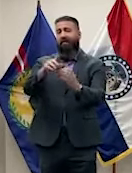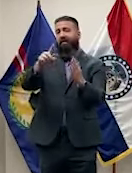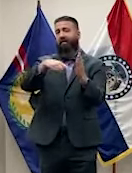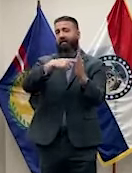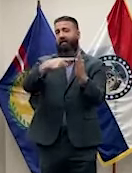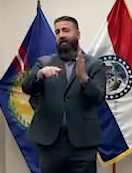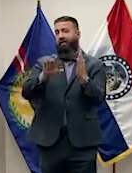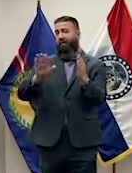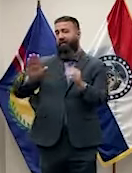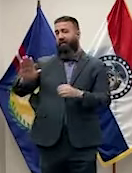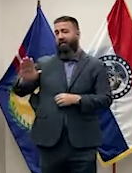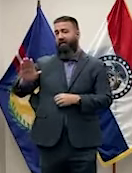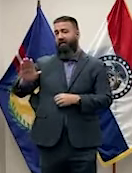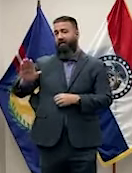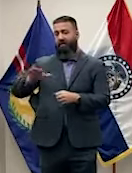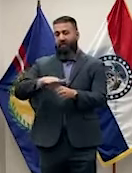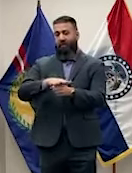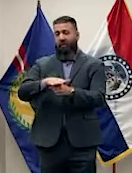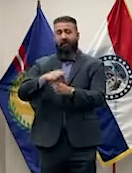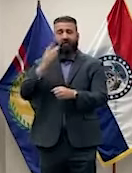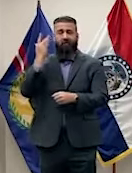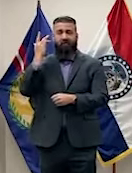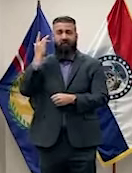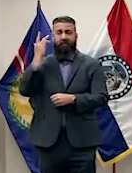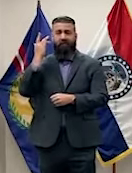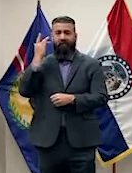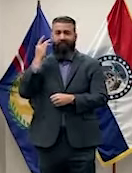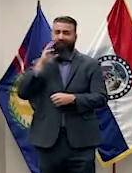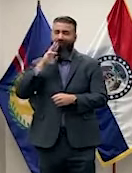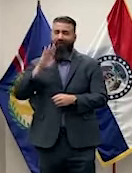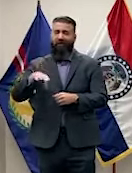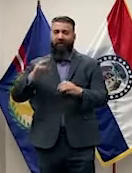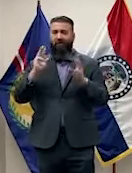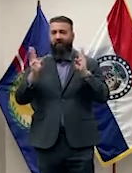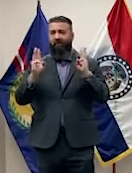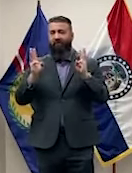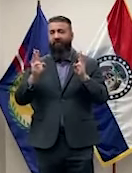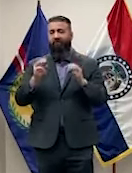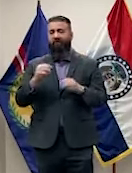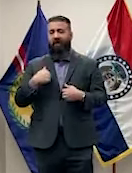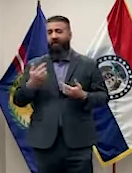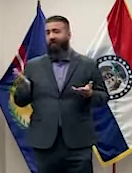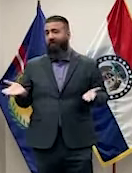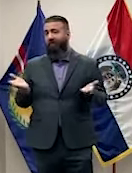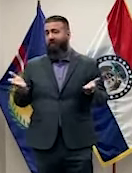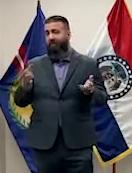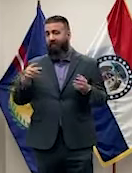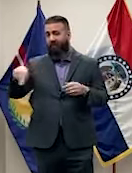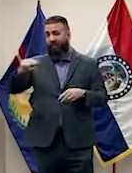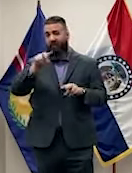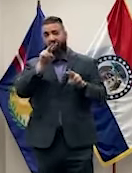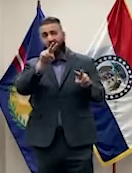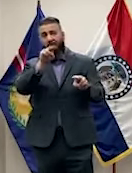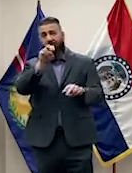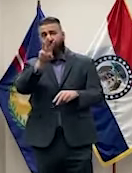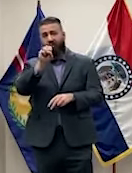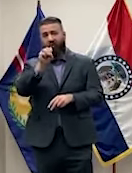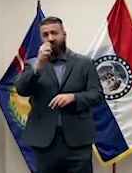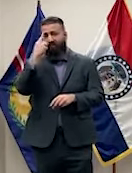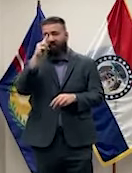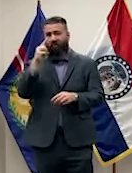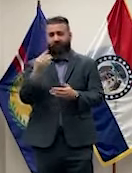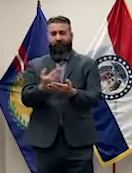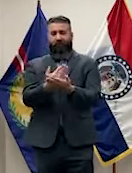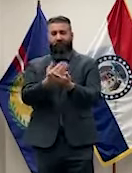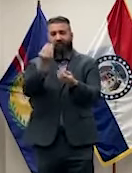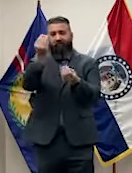their locations because of inclement weather, and I would encourage everyone to watch the news for any